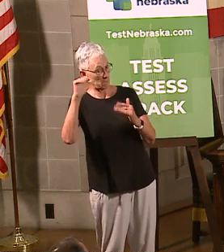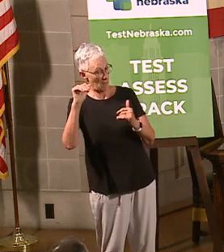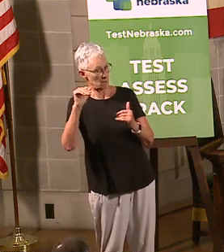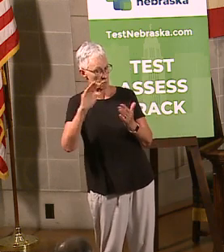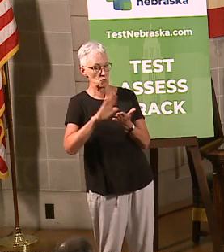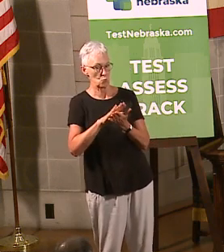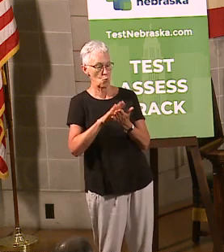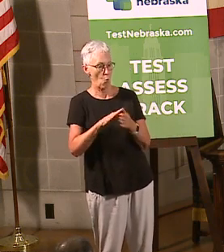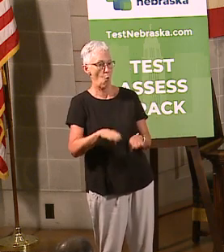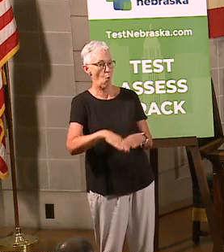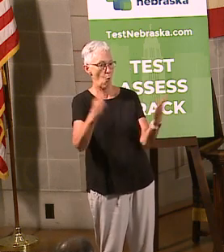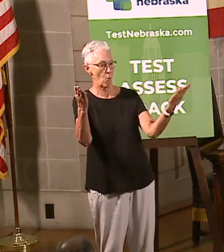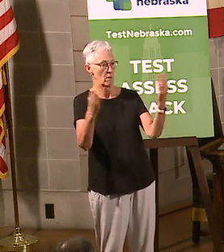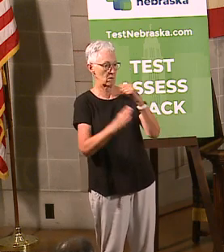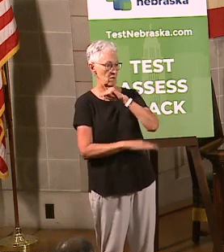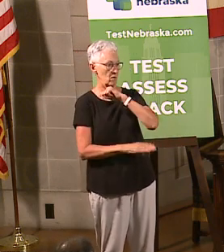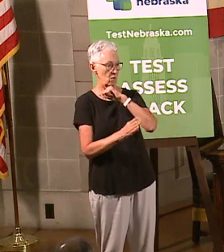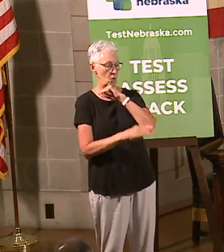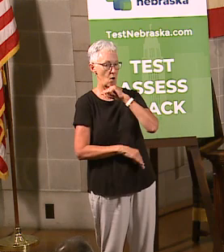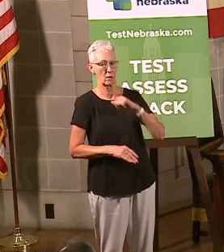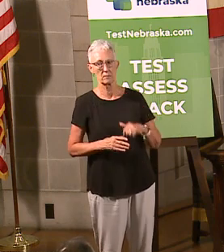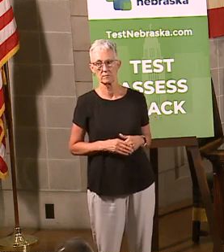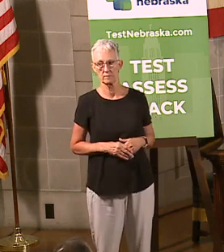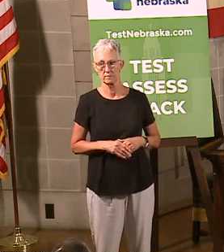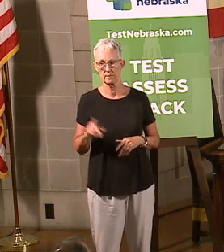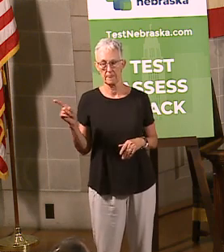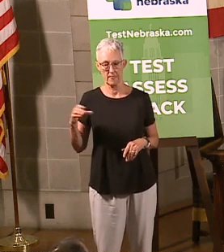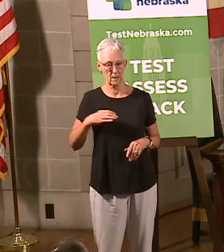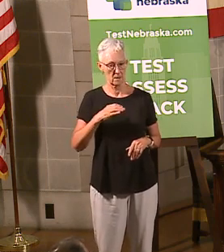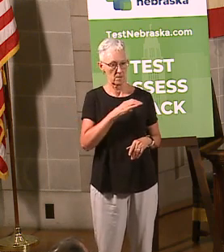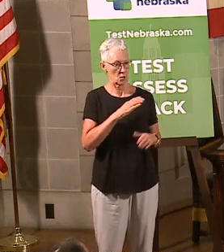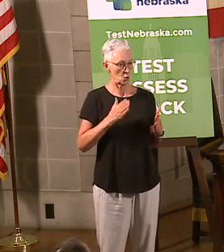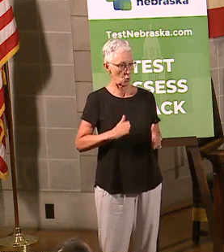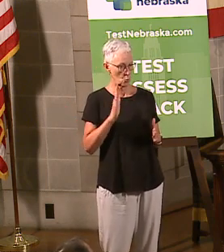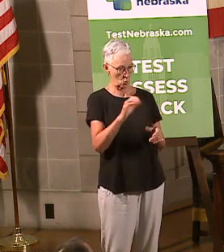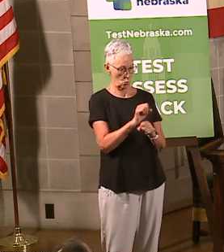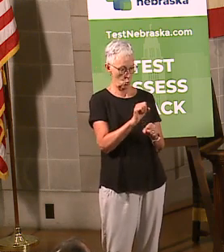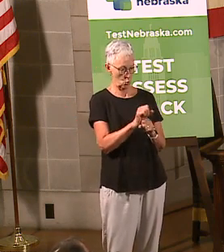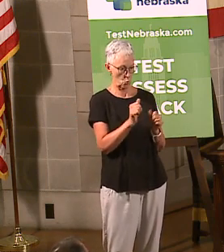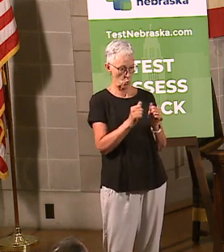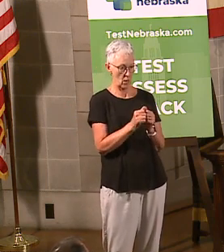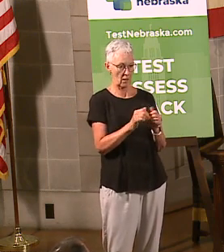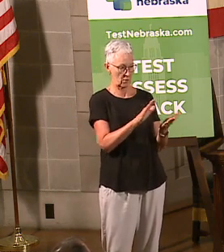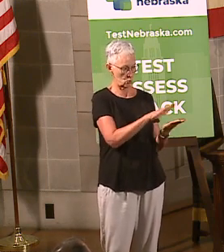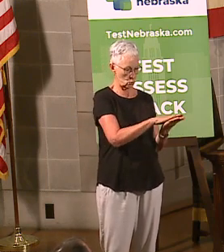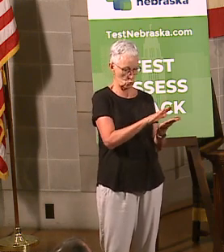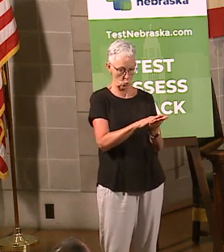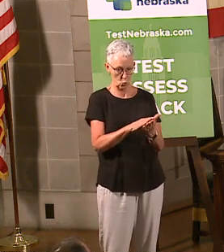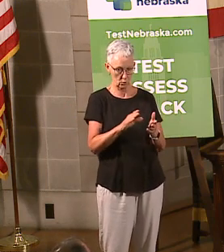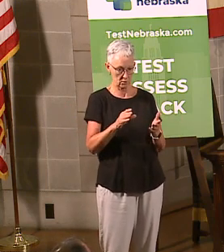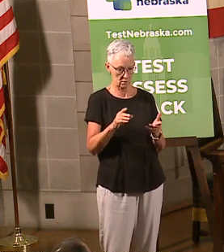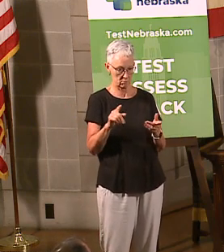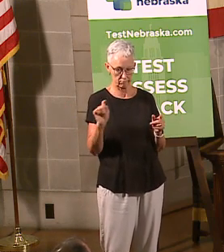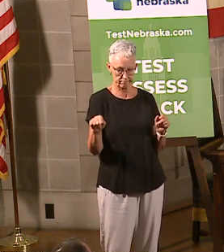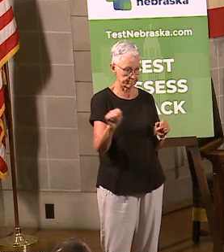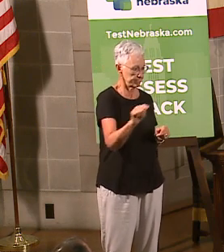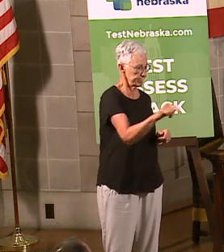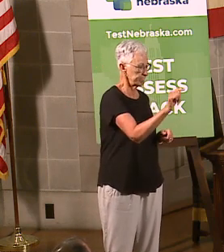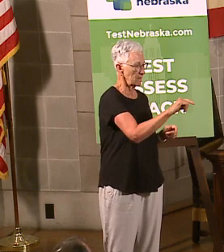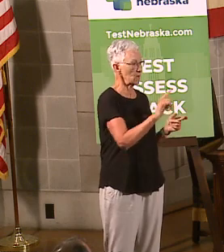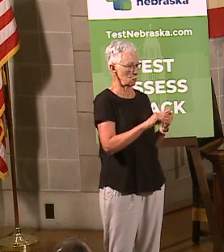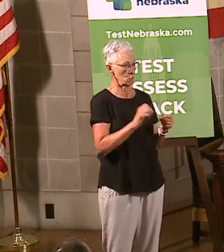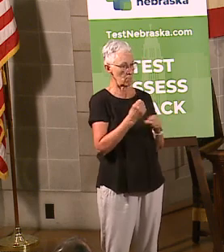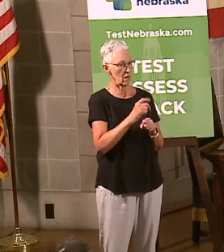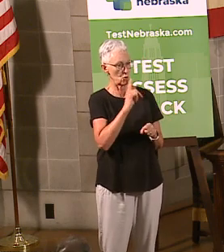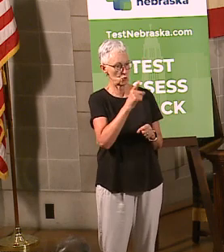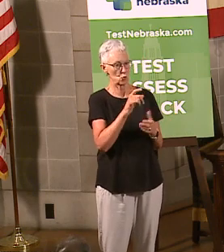fall. And the commissioner is going to be working with schools to be able to make that happen. And so, Commissioner, will you please come up and talk to us a little bit more about